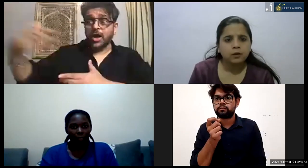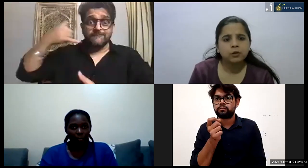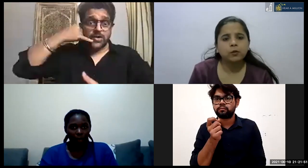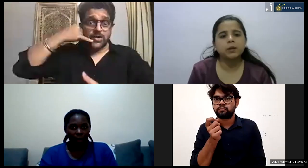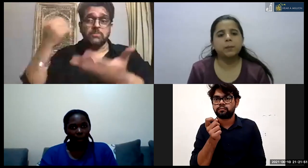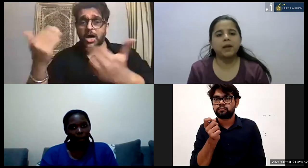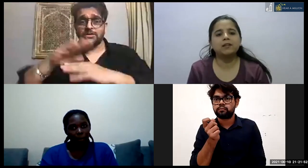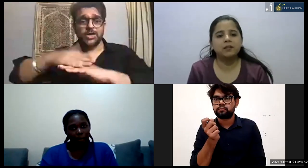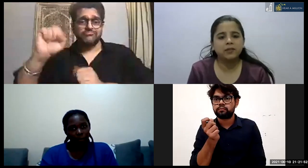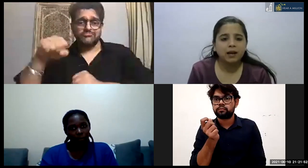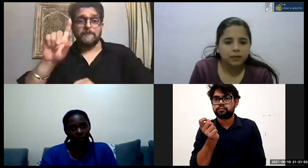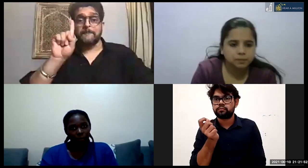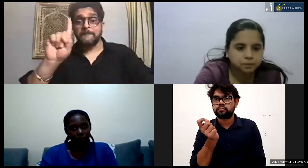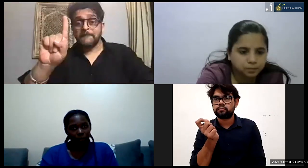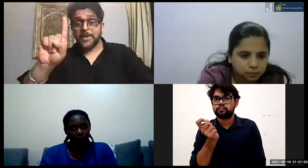So